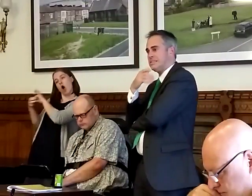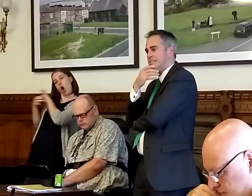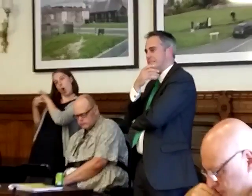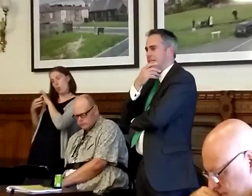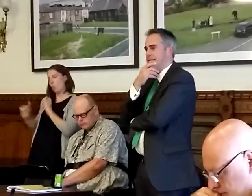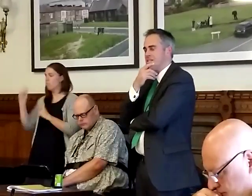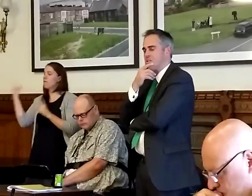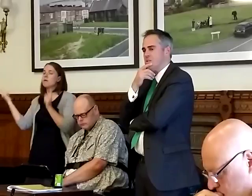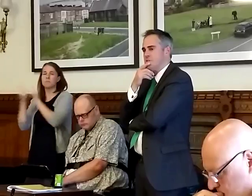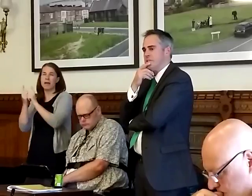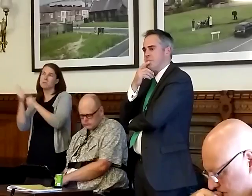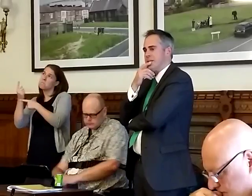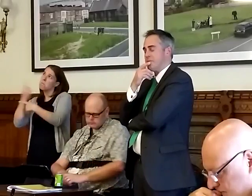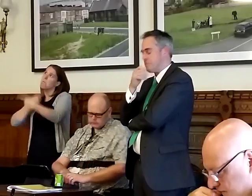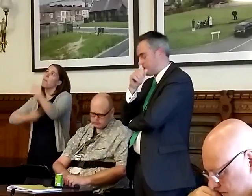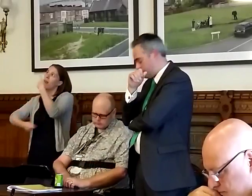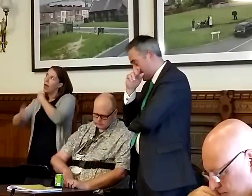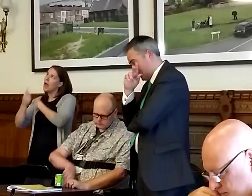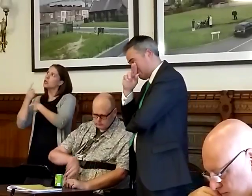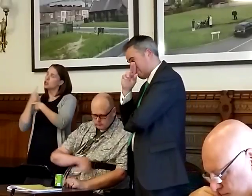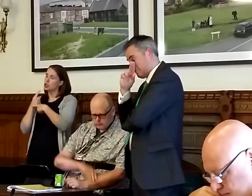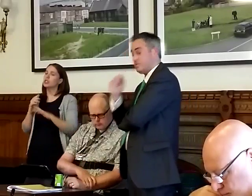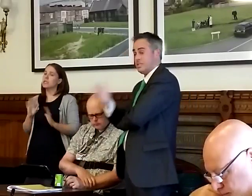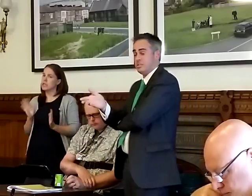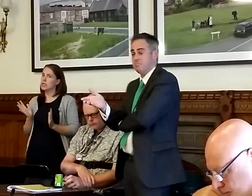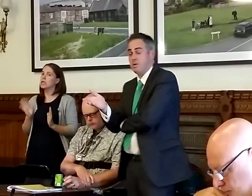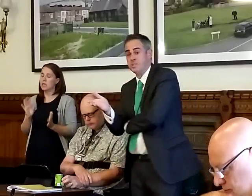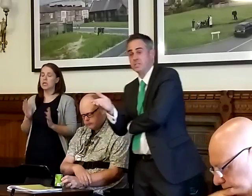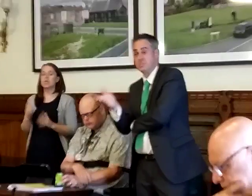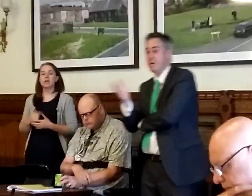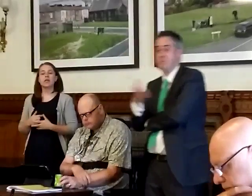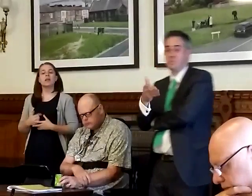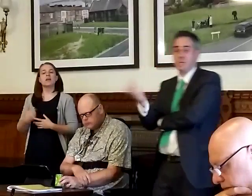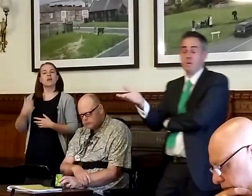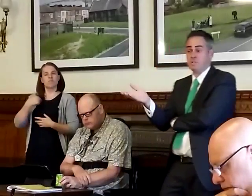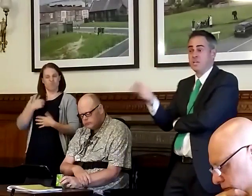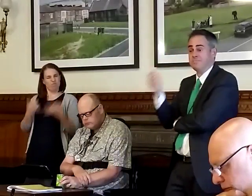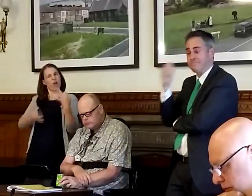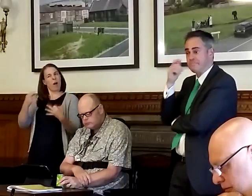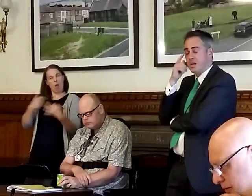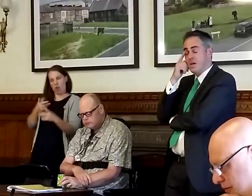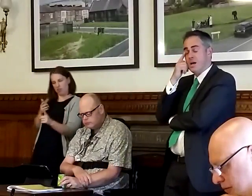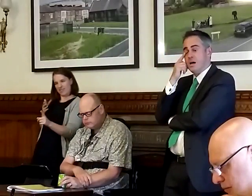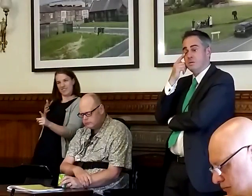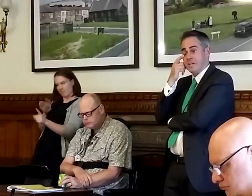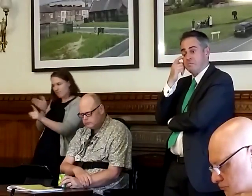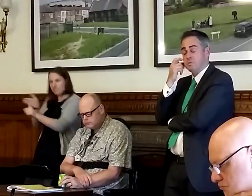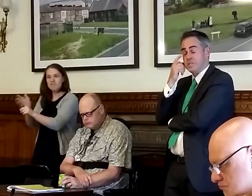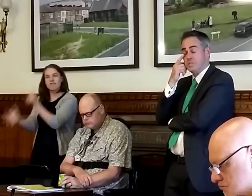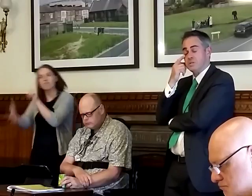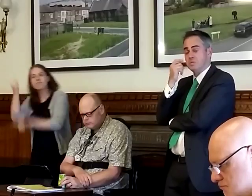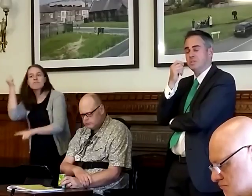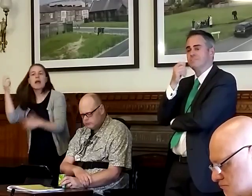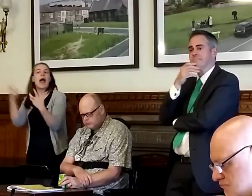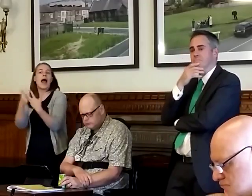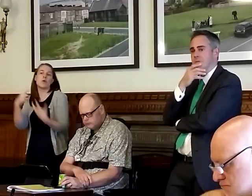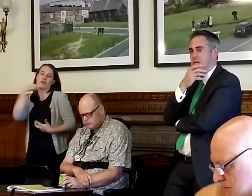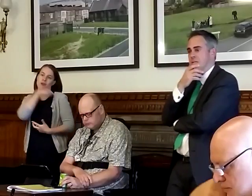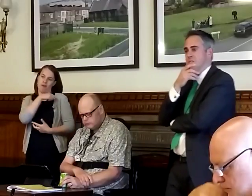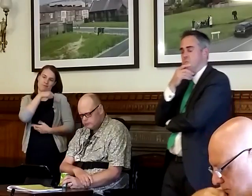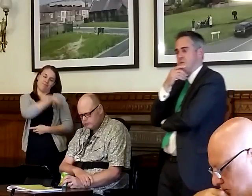over a year ago against closure of the independent fund. My roots into politics is very much shaped by my son, who's now 14 years